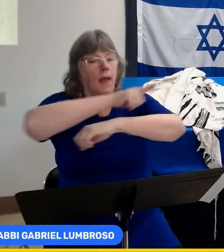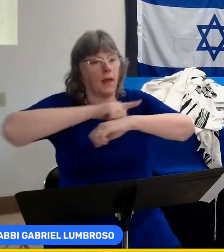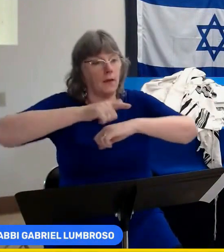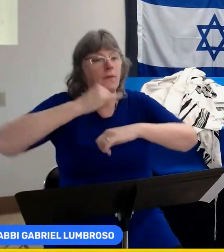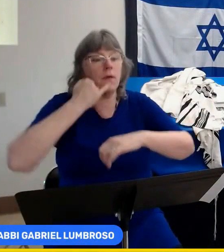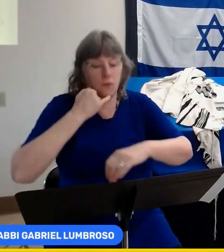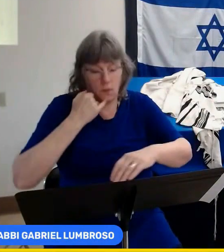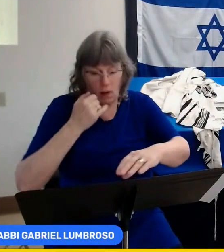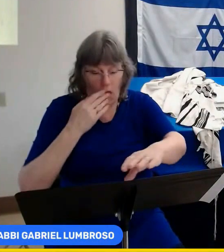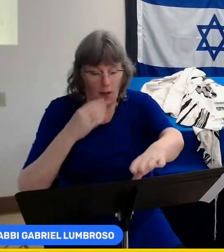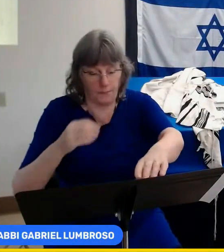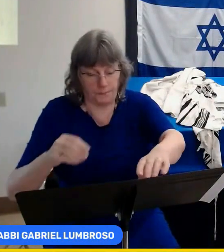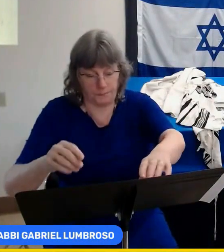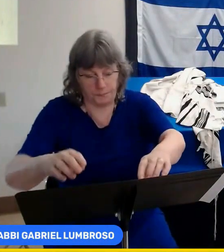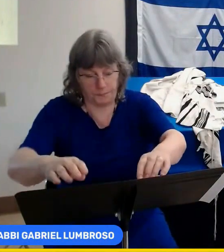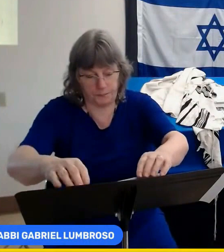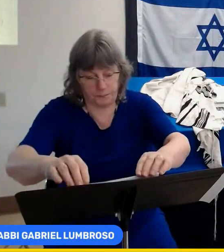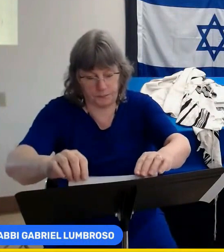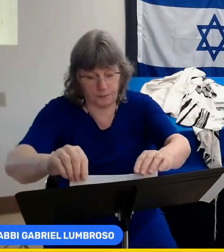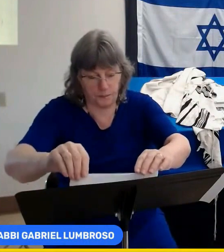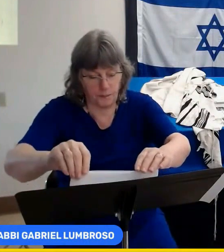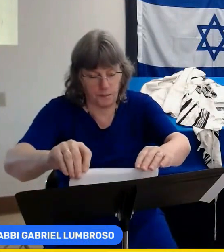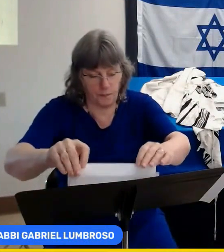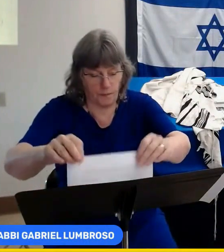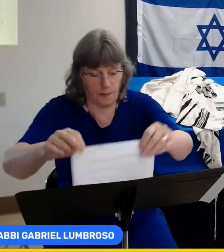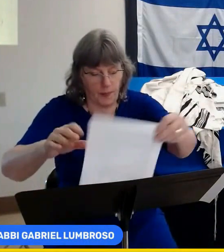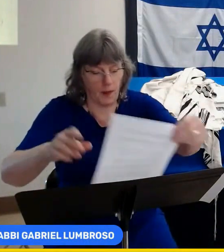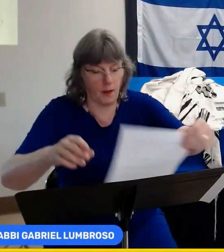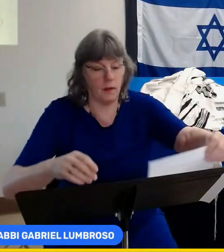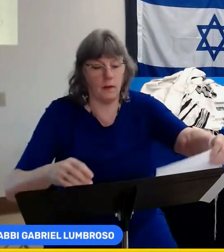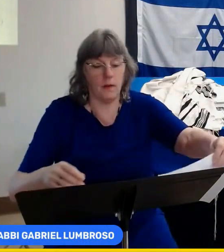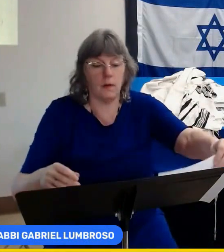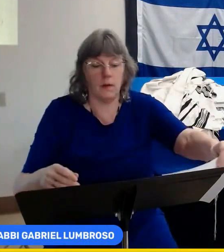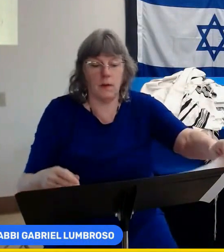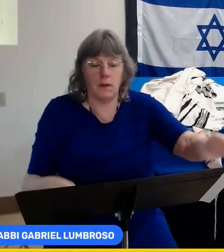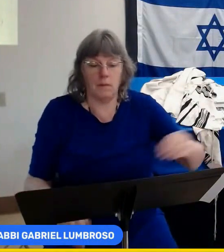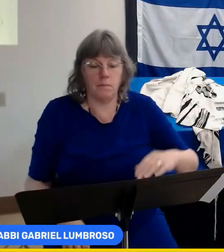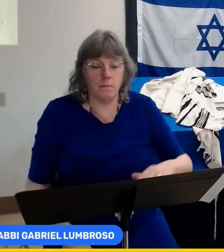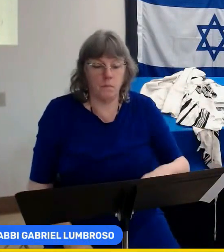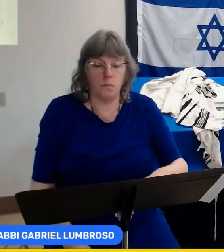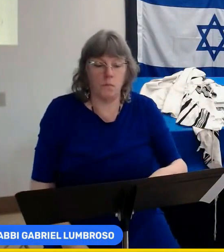1 Corinthians 15:52, well, it's right here. It will take but a moment, the blink of an eye, as the